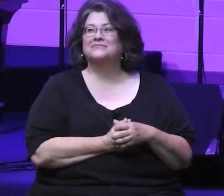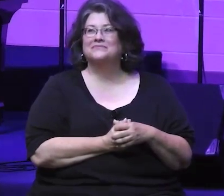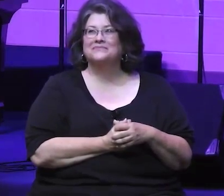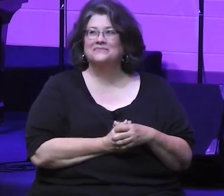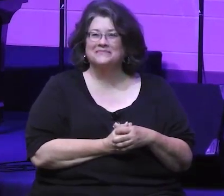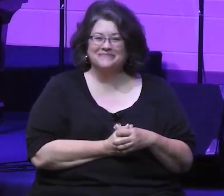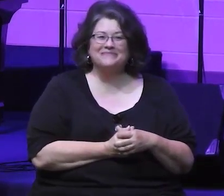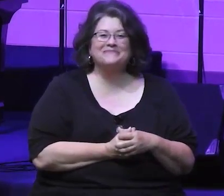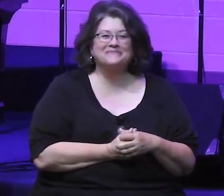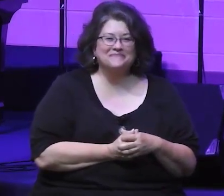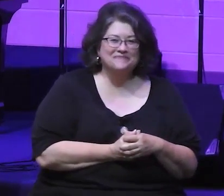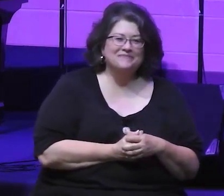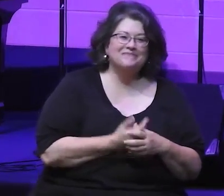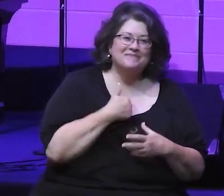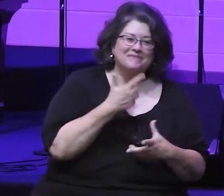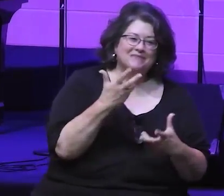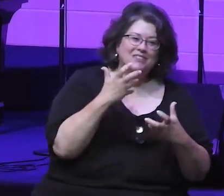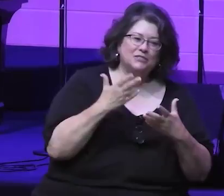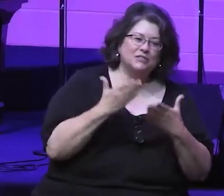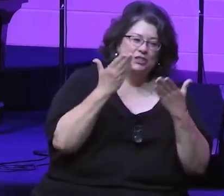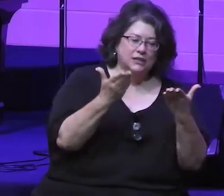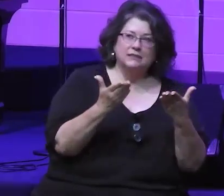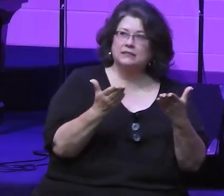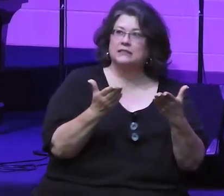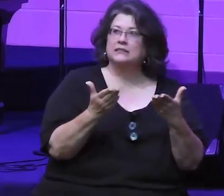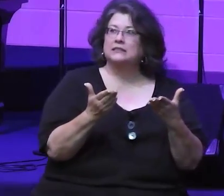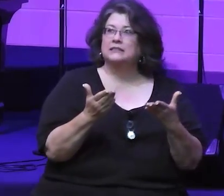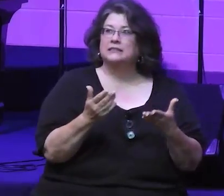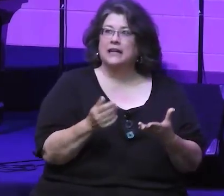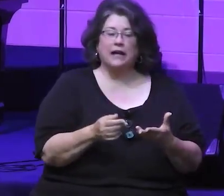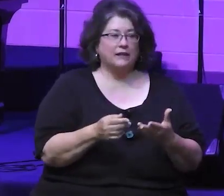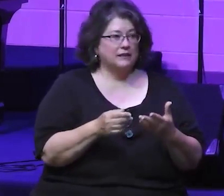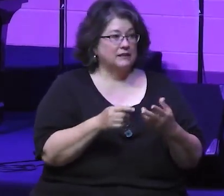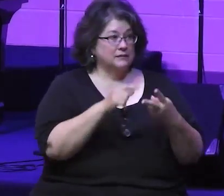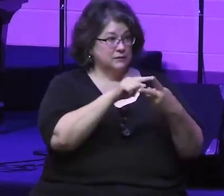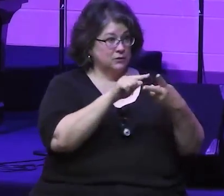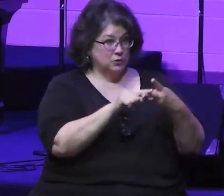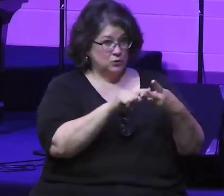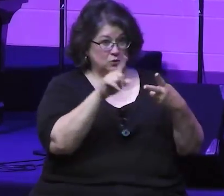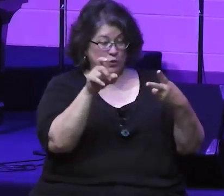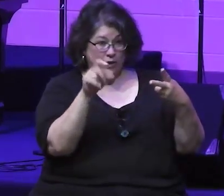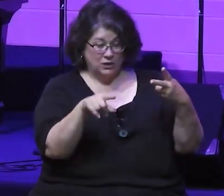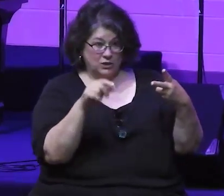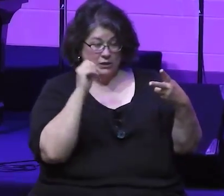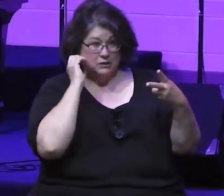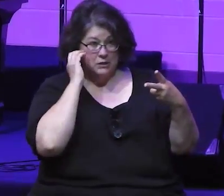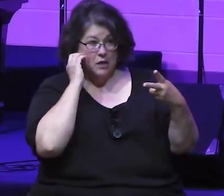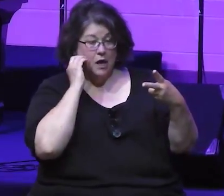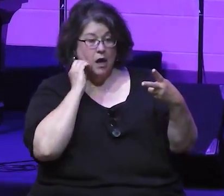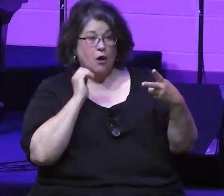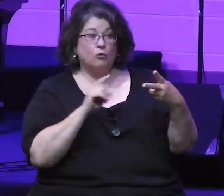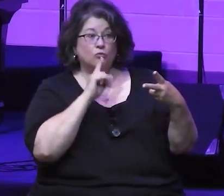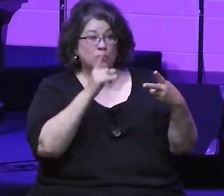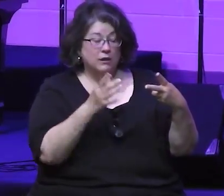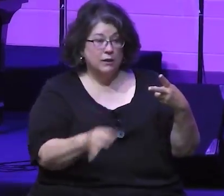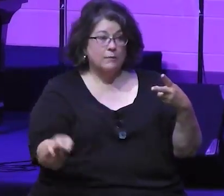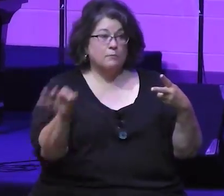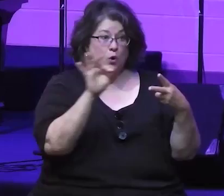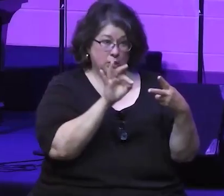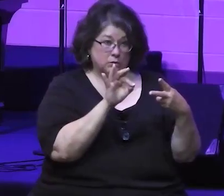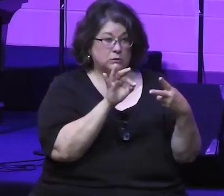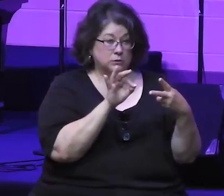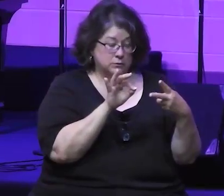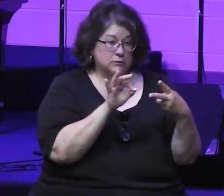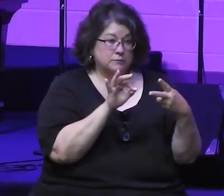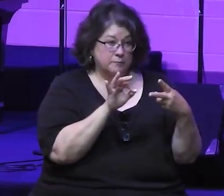And I want to suggest that these are actually, these 3 questions take 3 important things in the life of the believer in the church, and they hold them together in